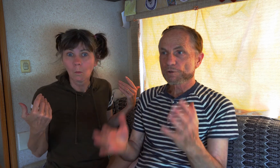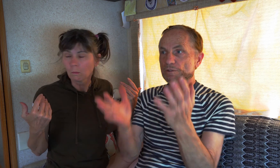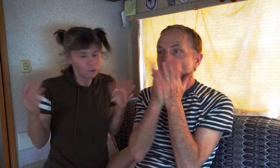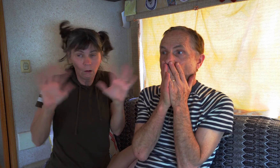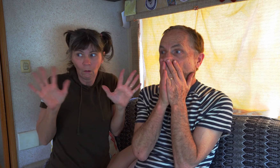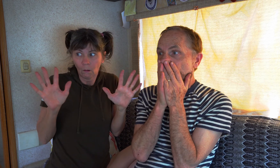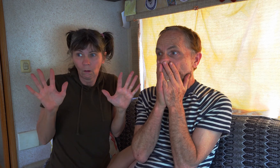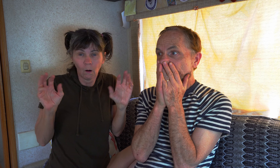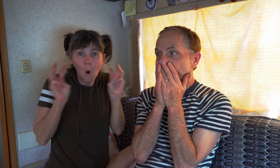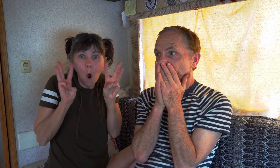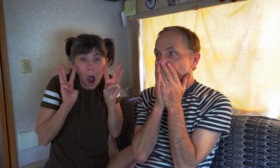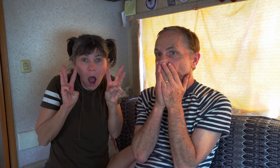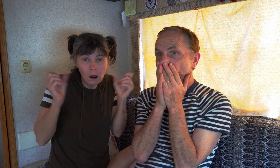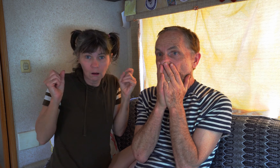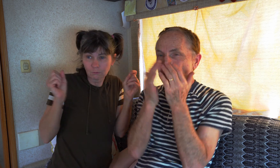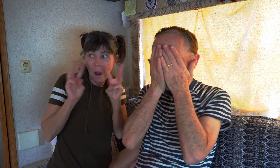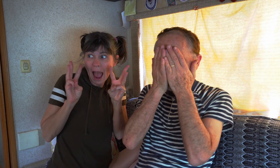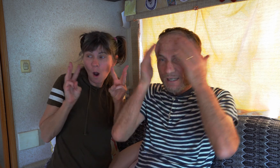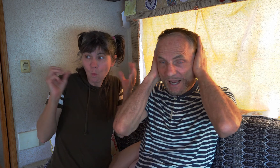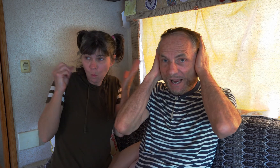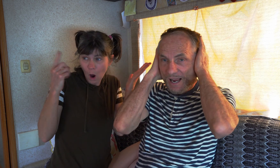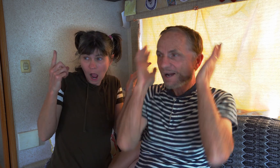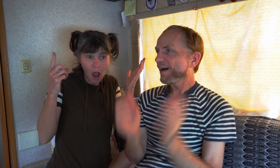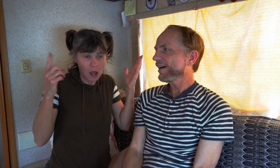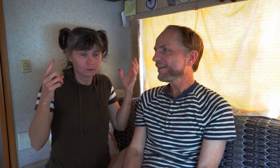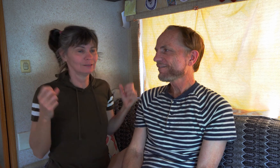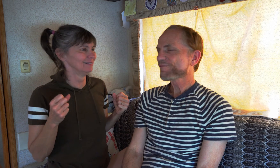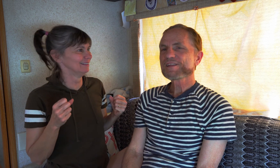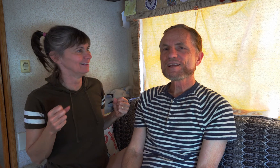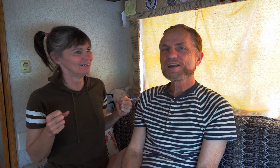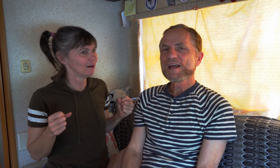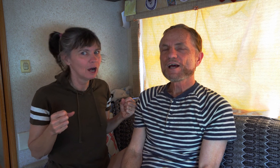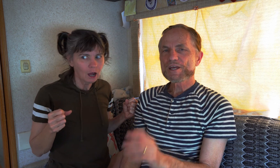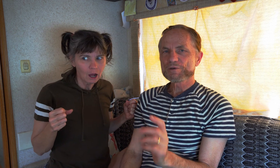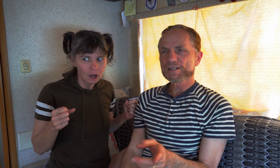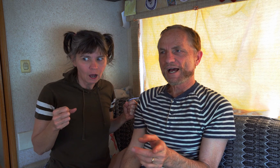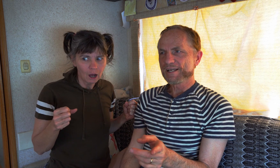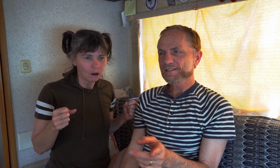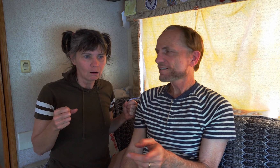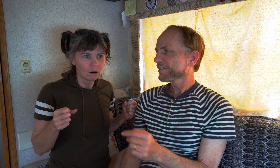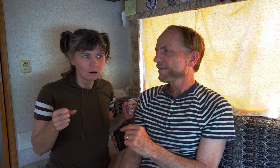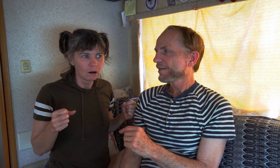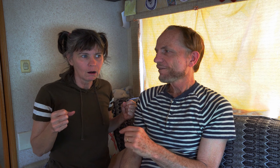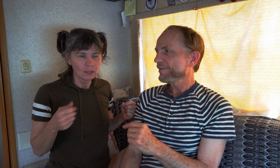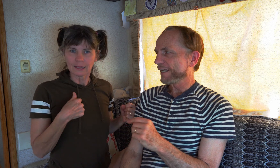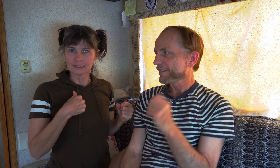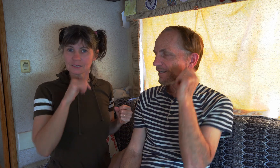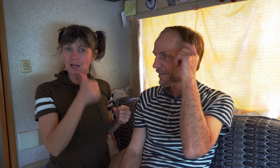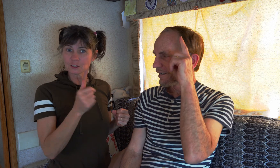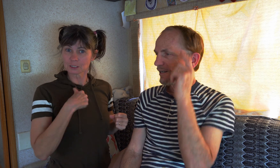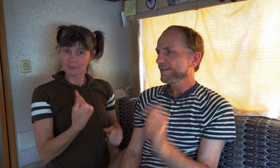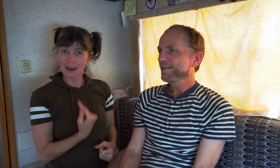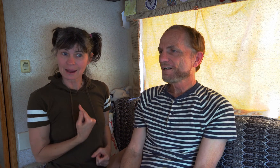And everyone was shocked. What? Wow! What? And they realized that,